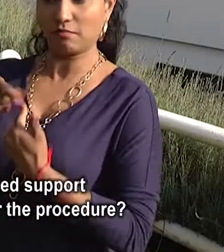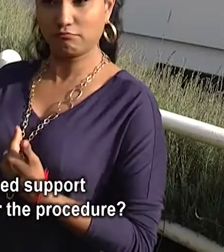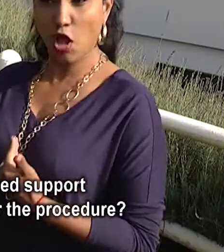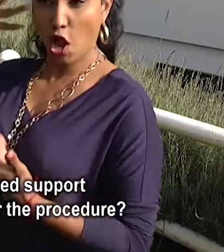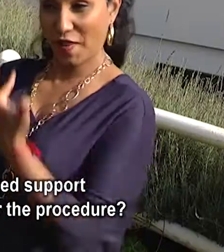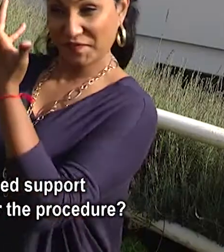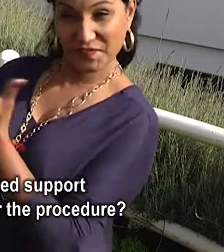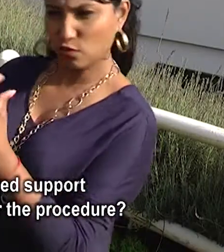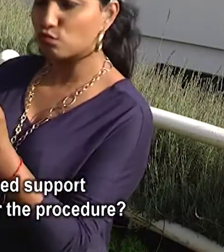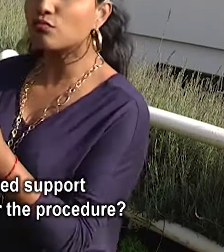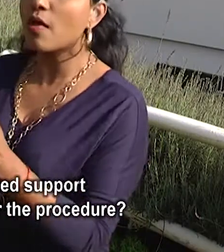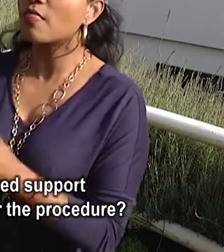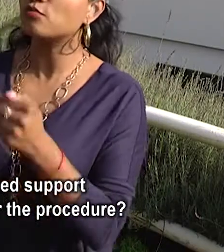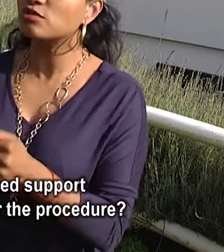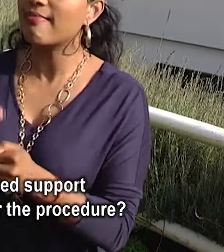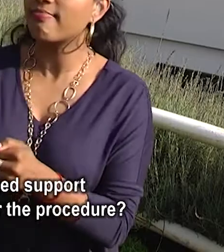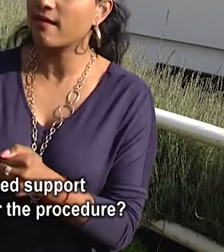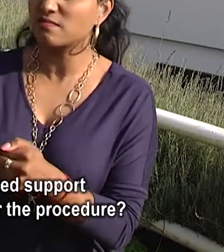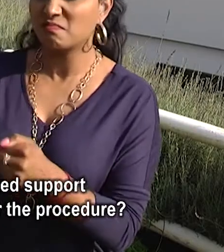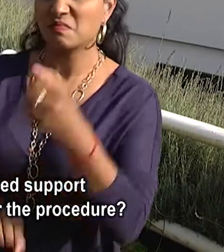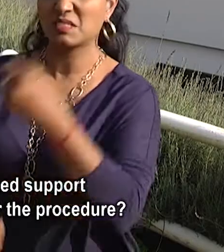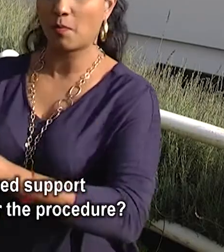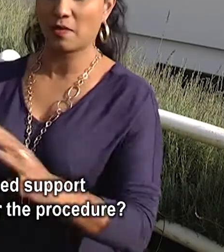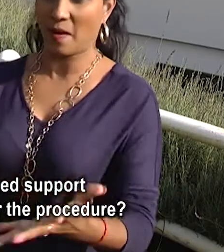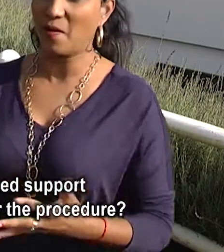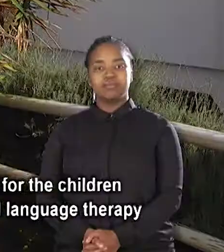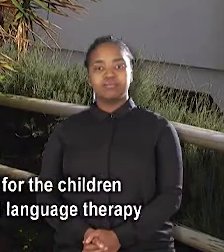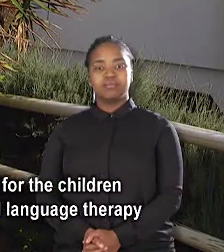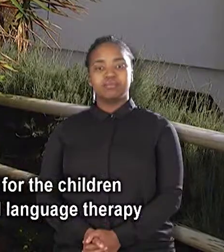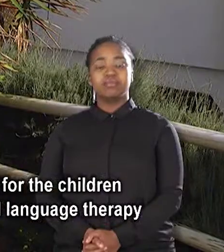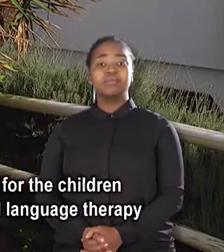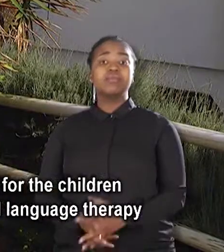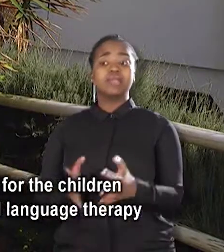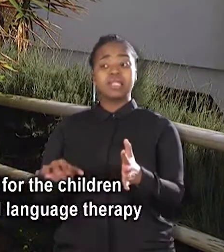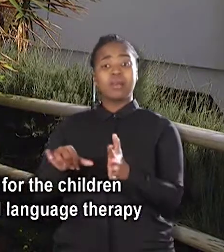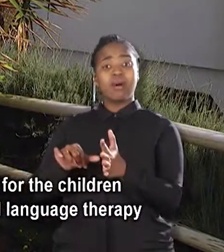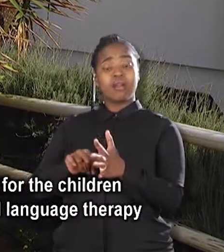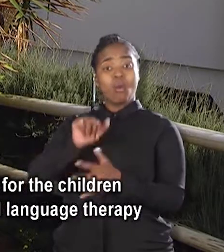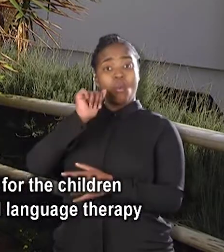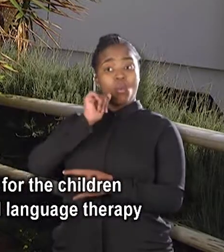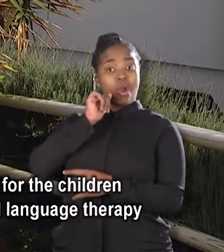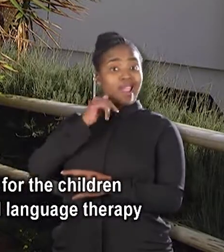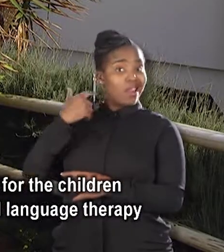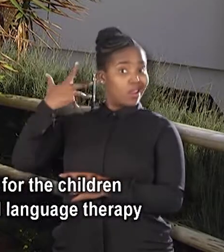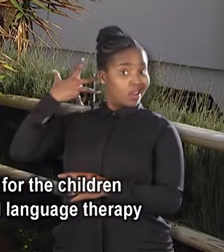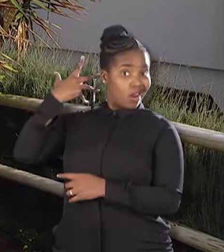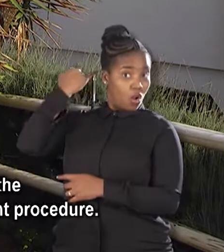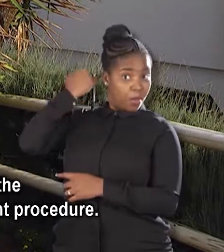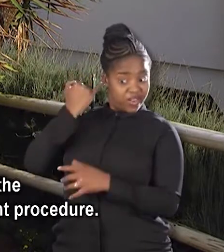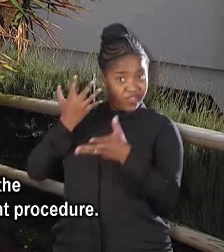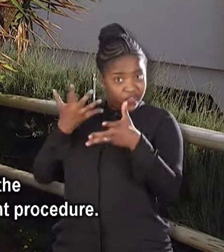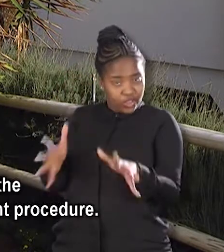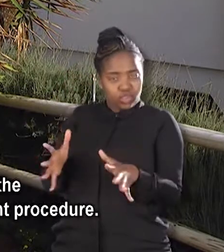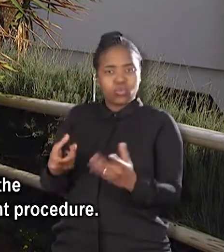What continued support will be offered after the procedure? It's very important for the children to go for speech and language